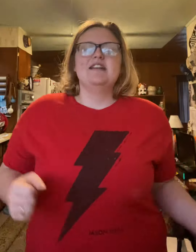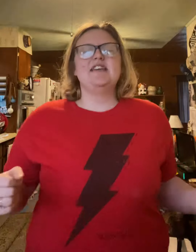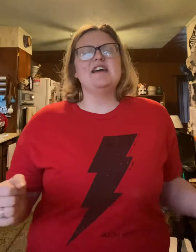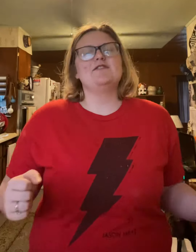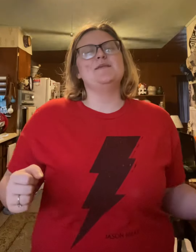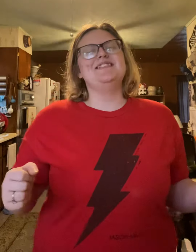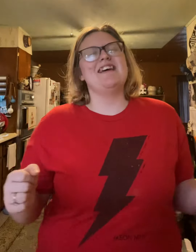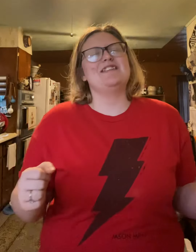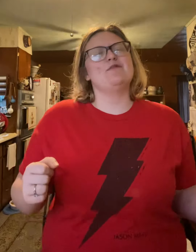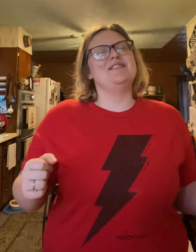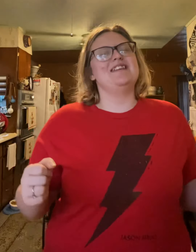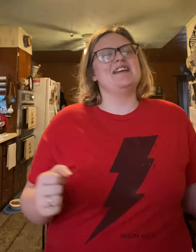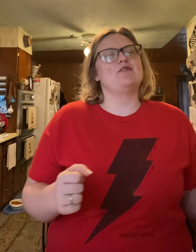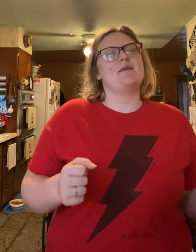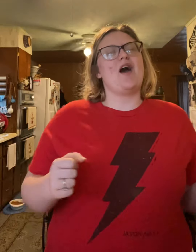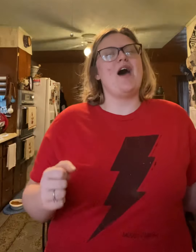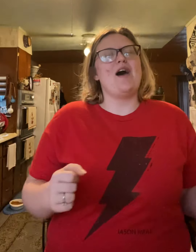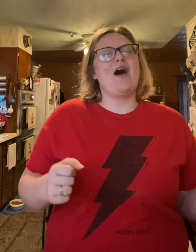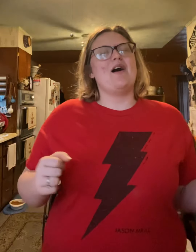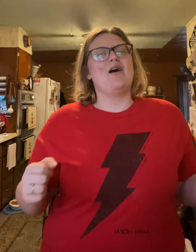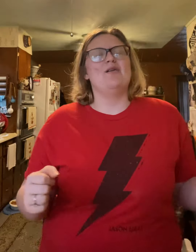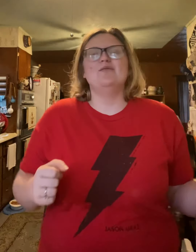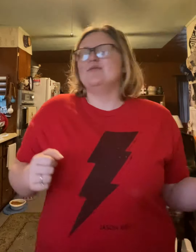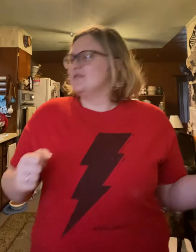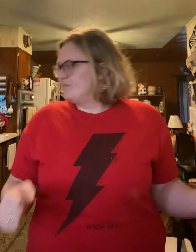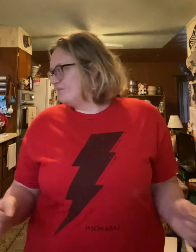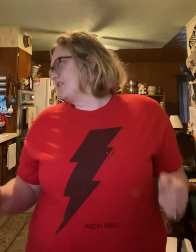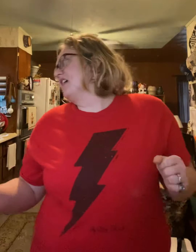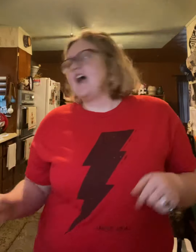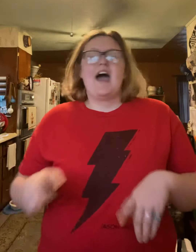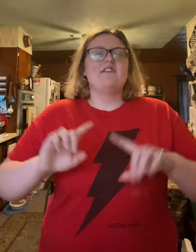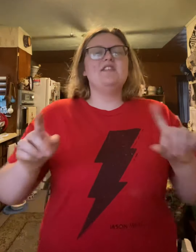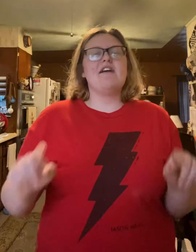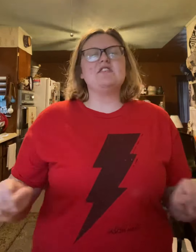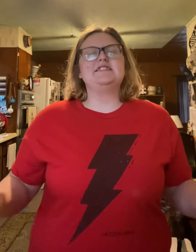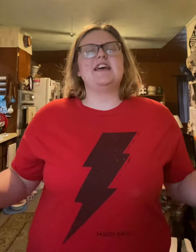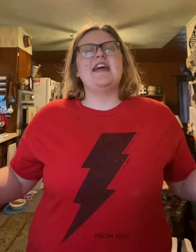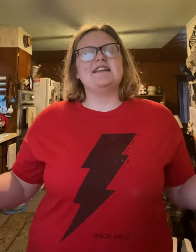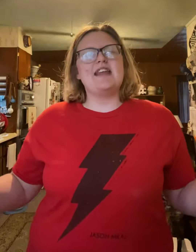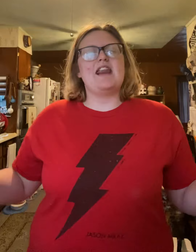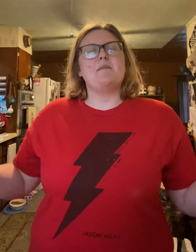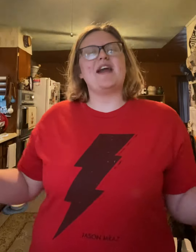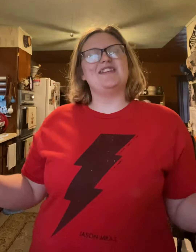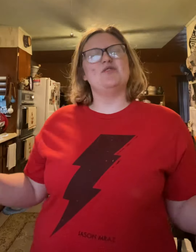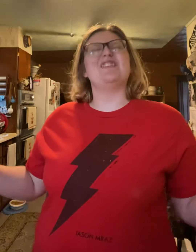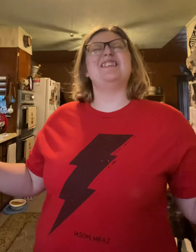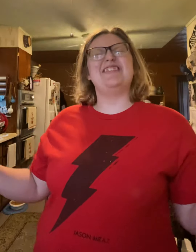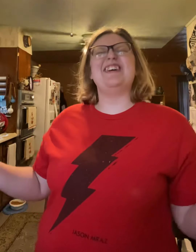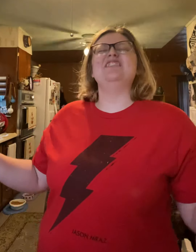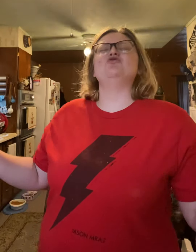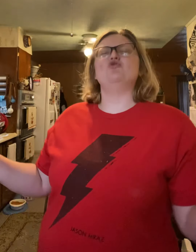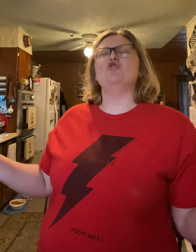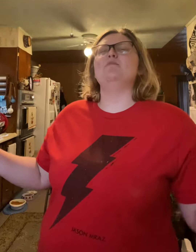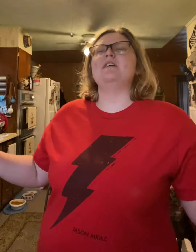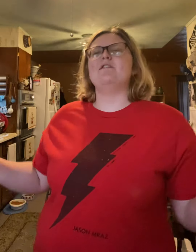dance for me, dance for me, dance for me, oh. I've never seen anybody do the things you do